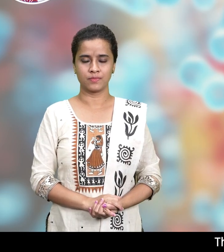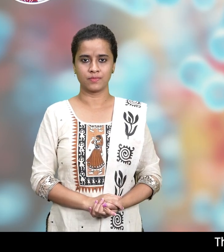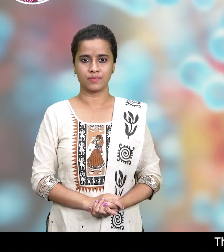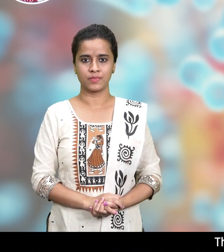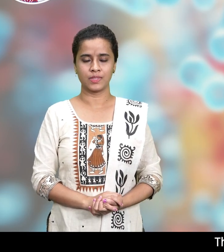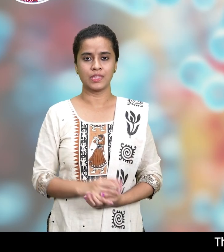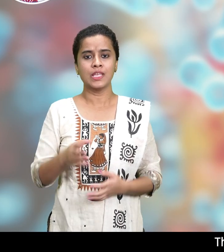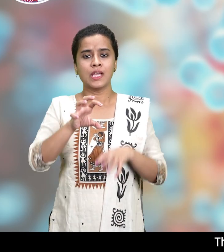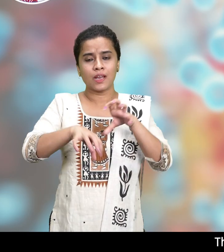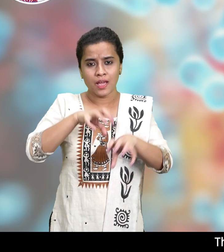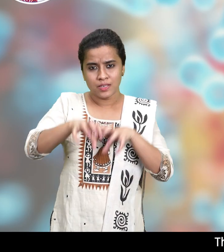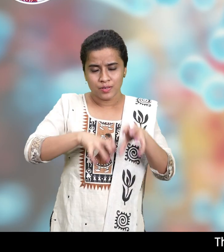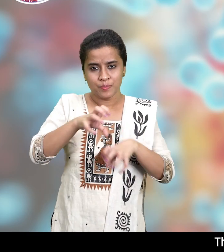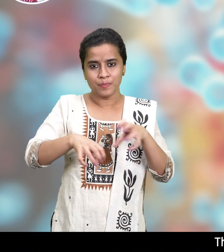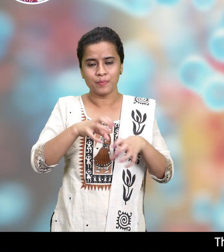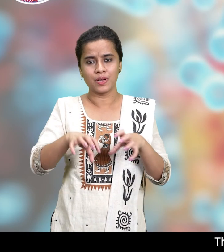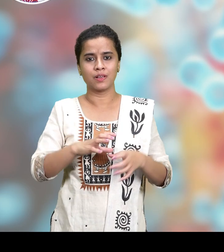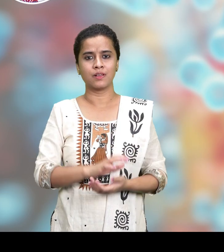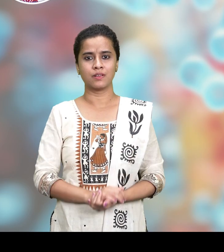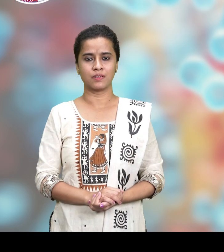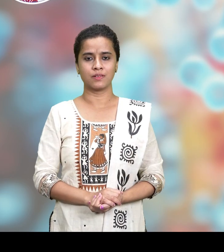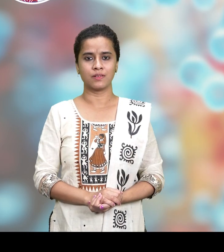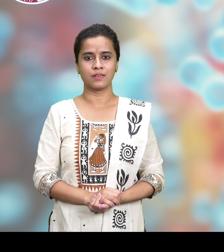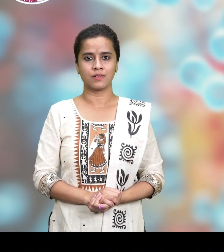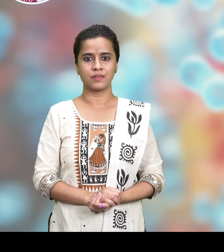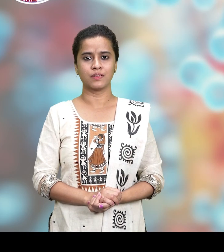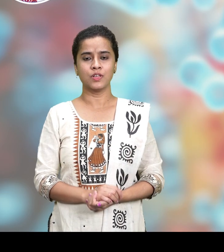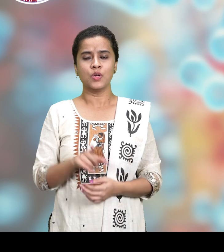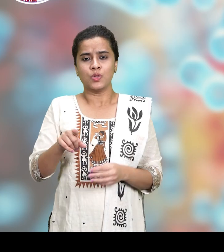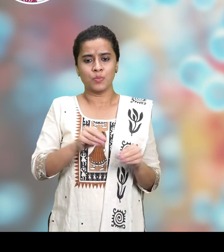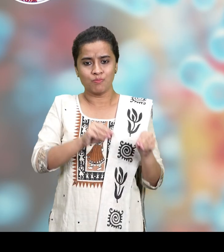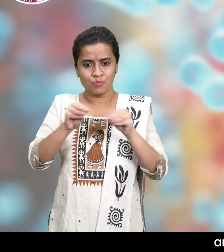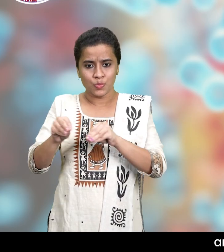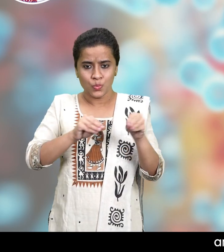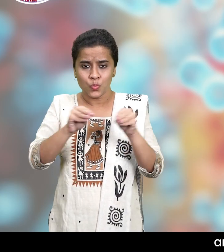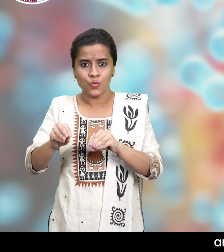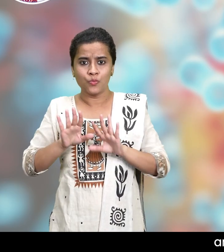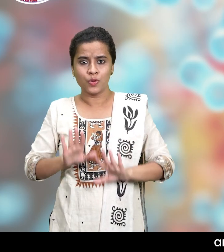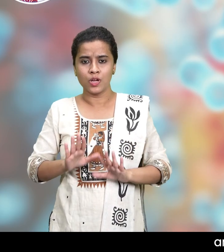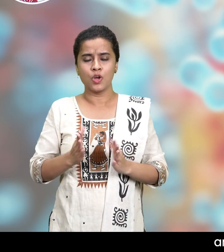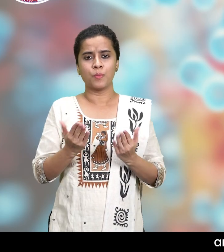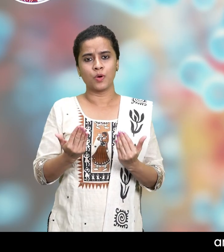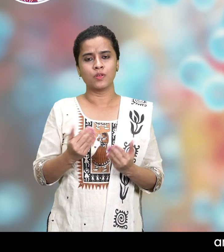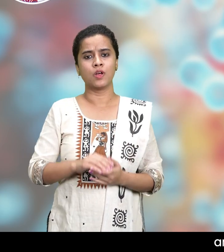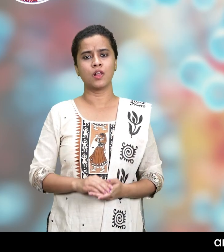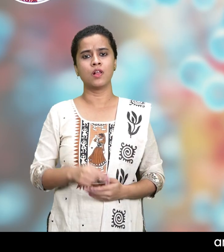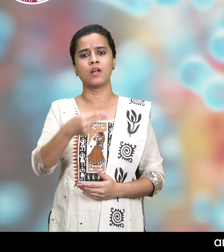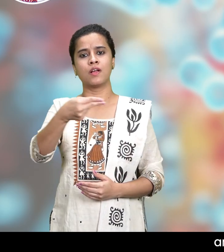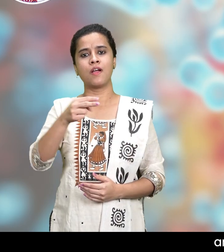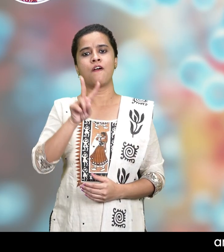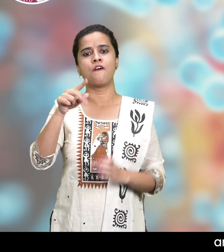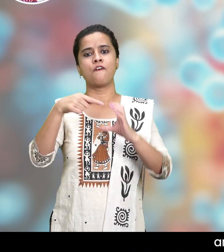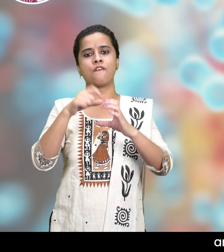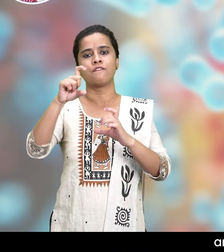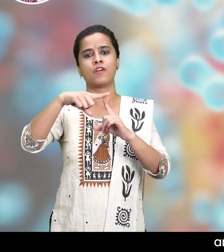These animals are thus the intermediaries and are called